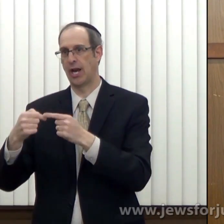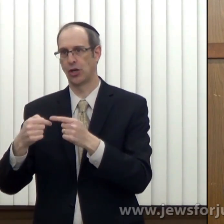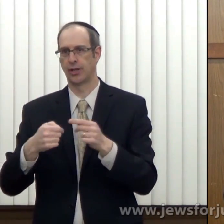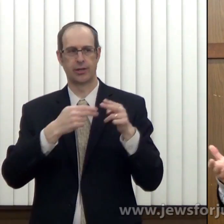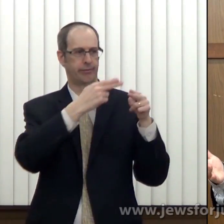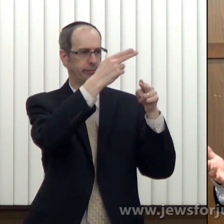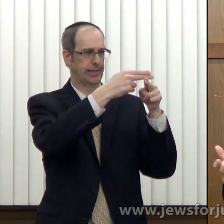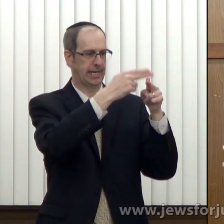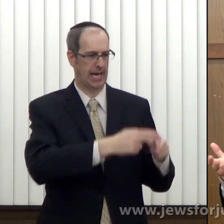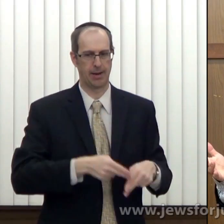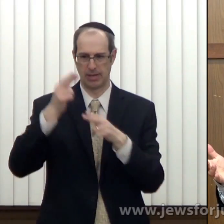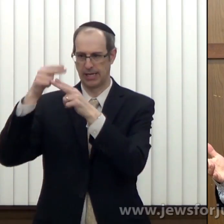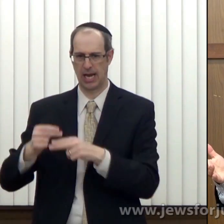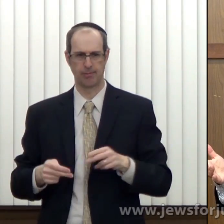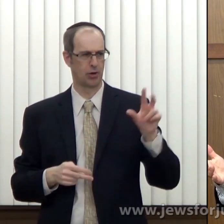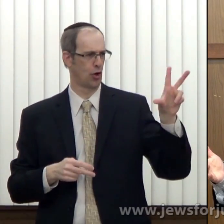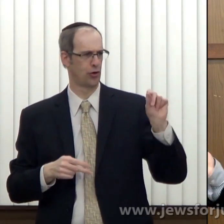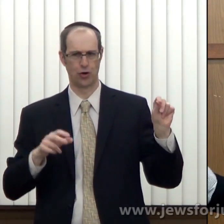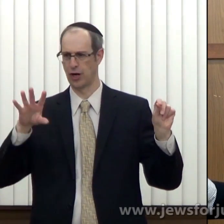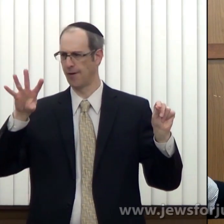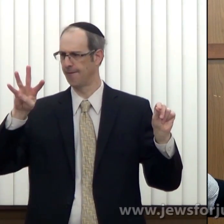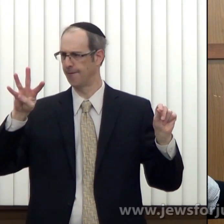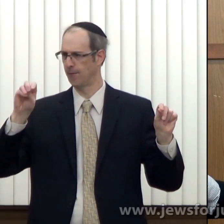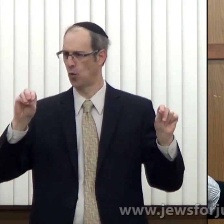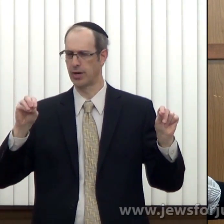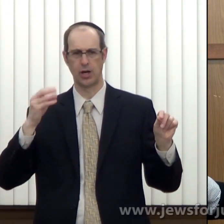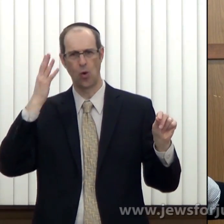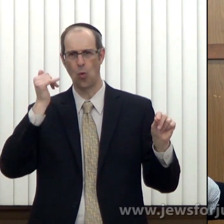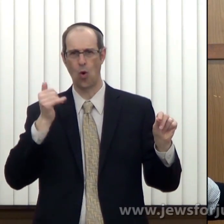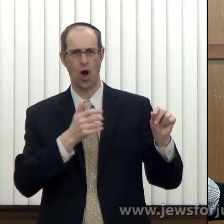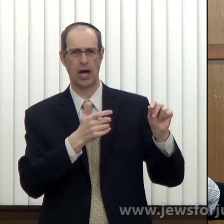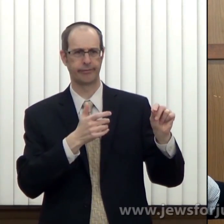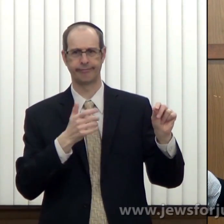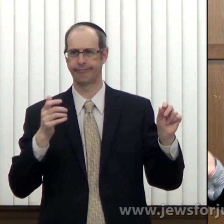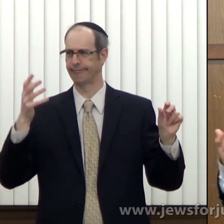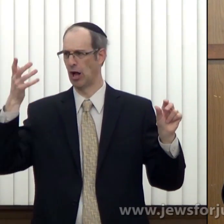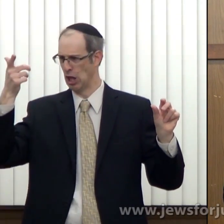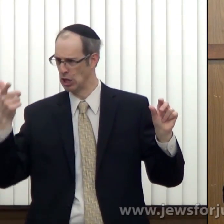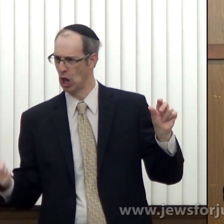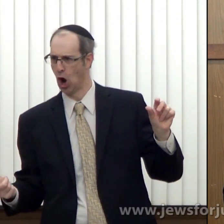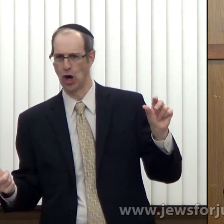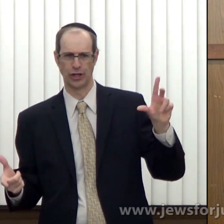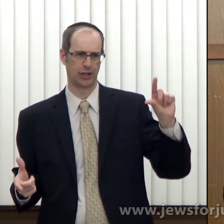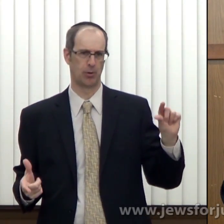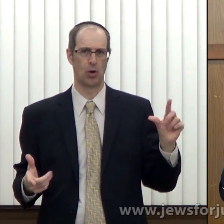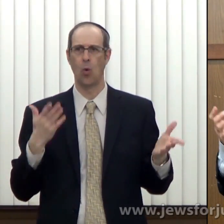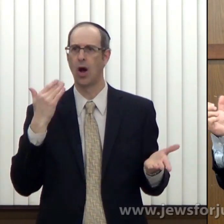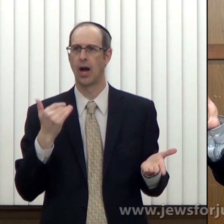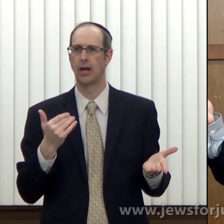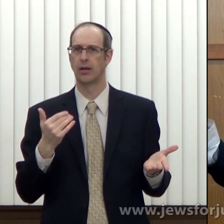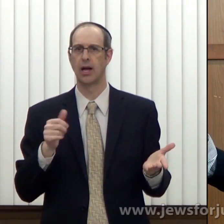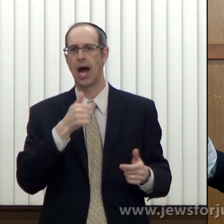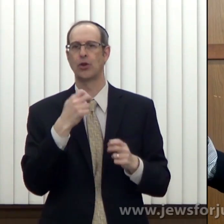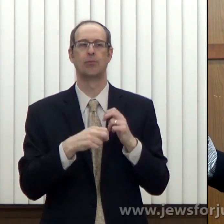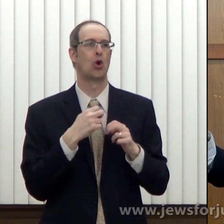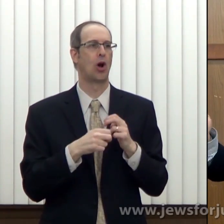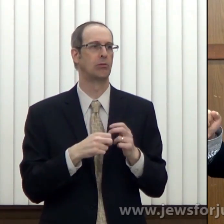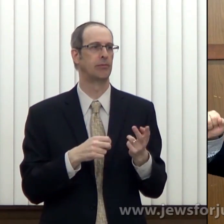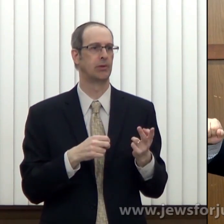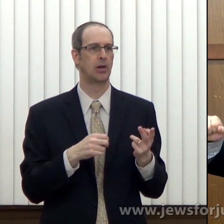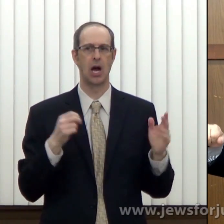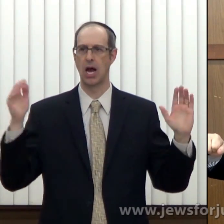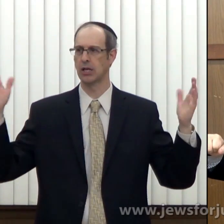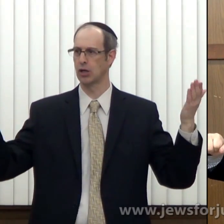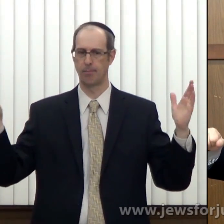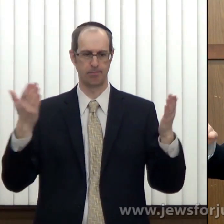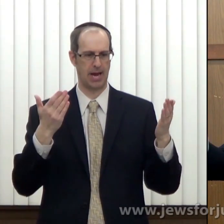Why is that? Why is one list so much bigger than the other one? The other problem is, if you compare the